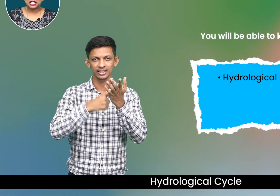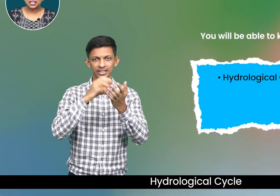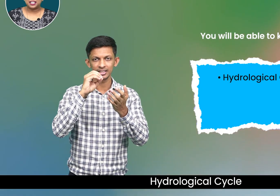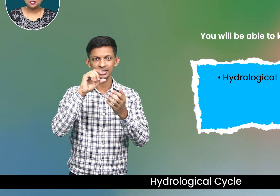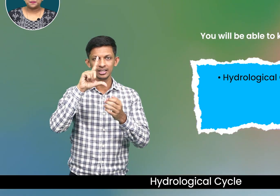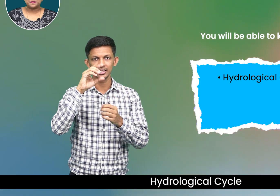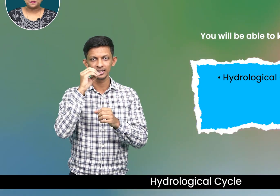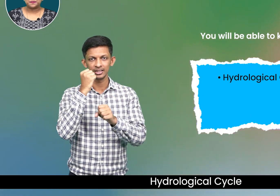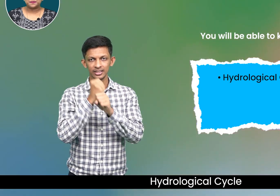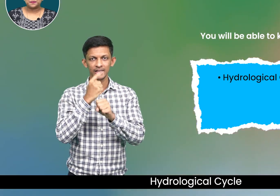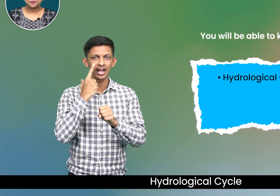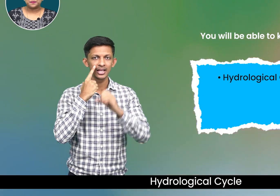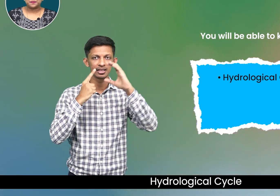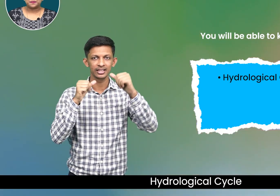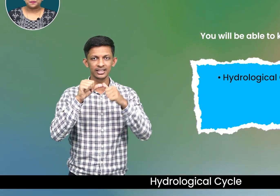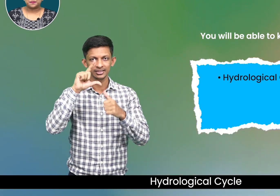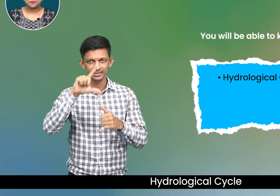hydrological cycle,